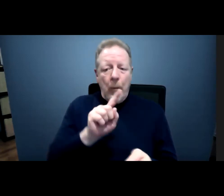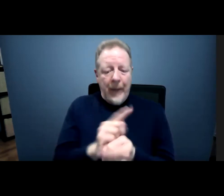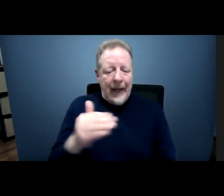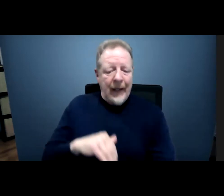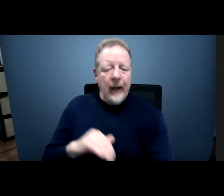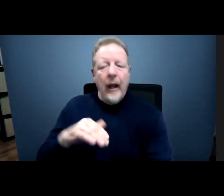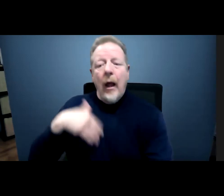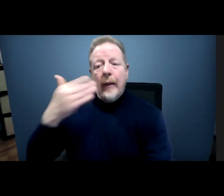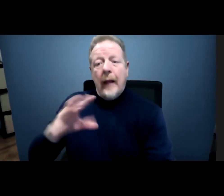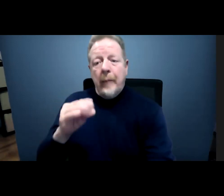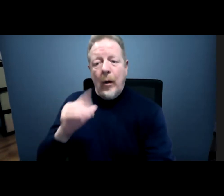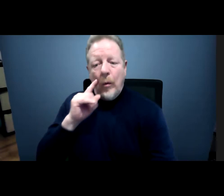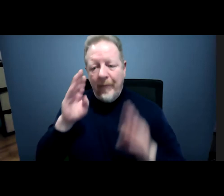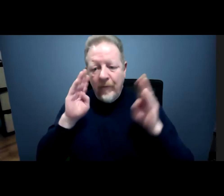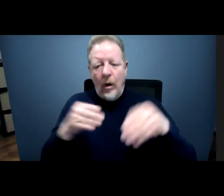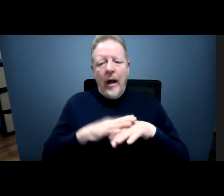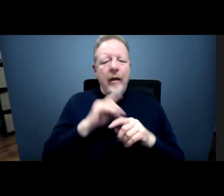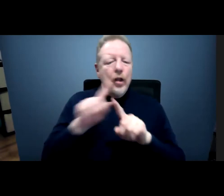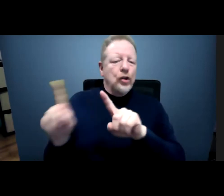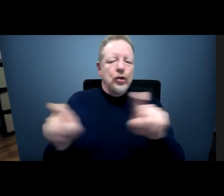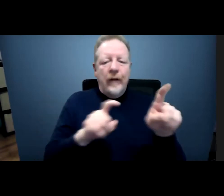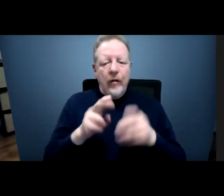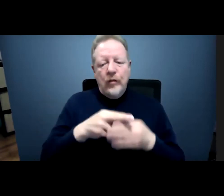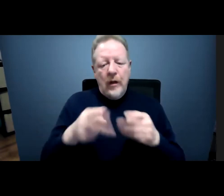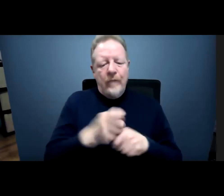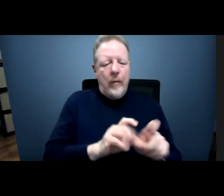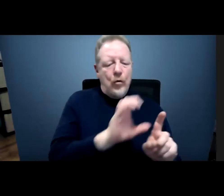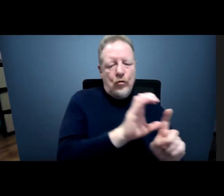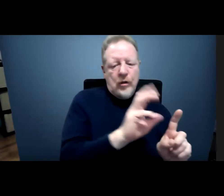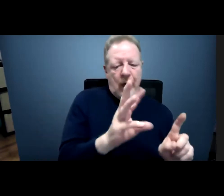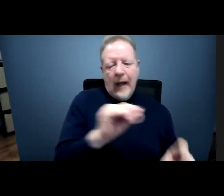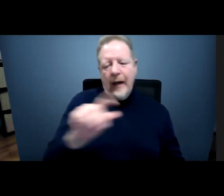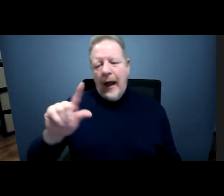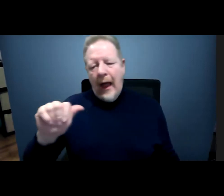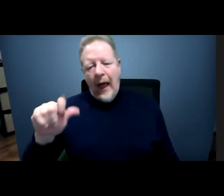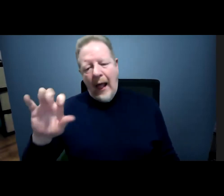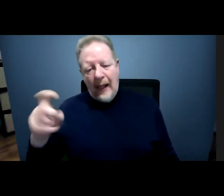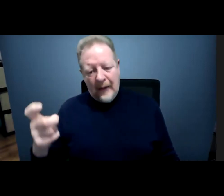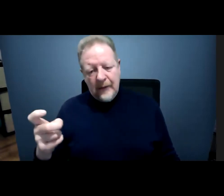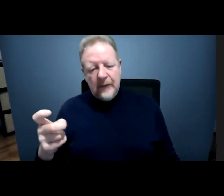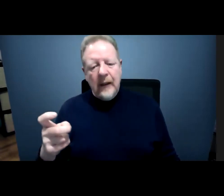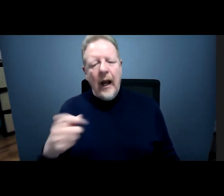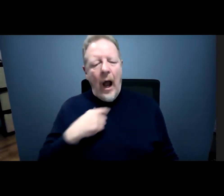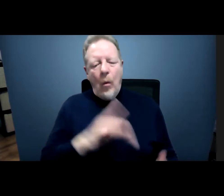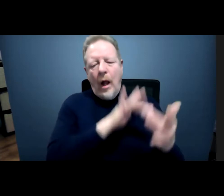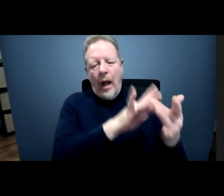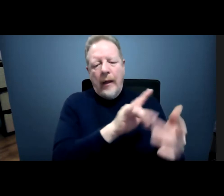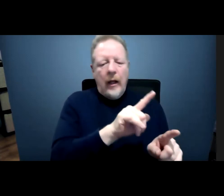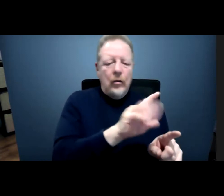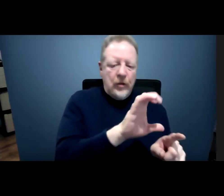will be focused on the survey results from both Christine and Alex, and I will reach out to them to talk more about